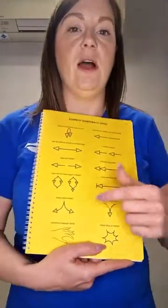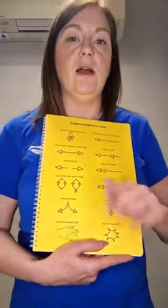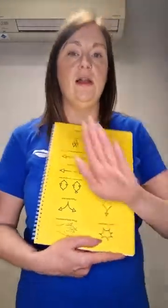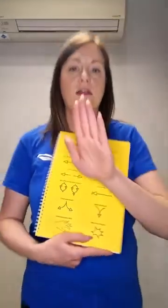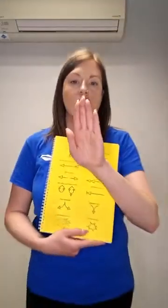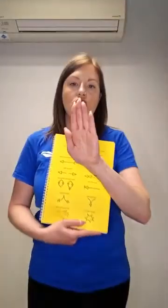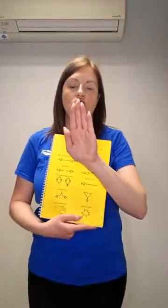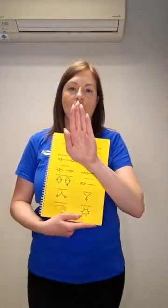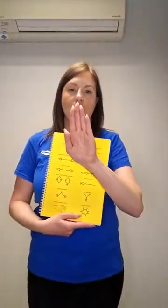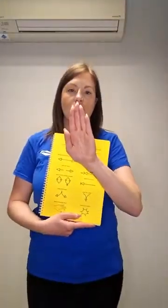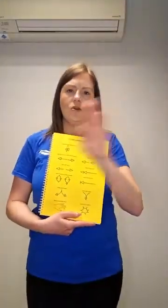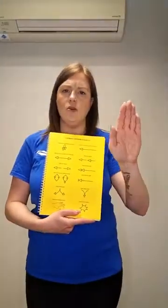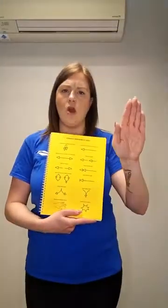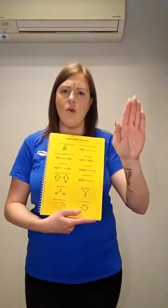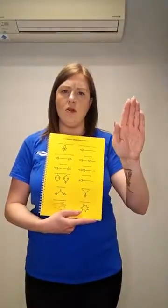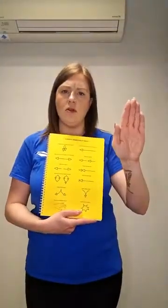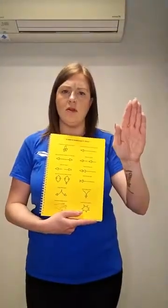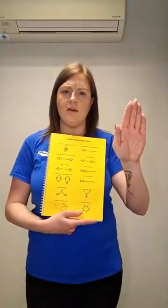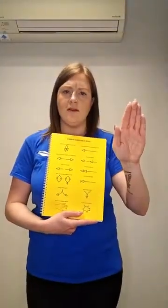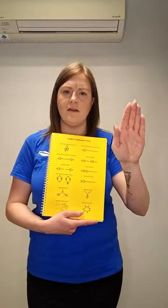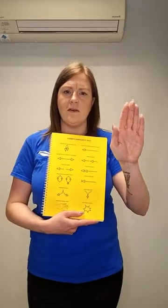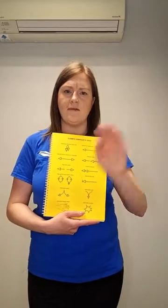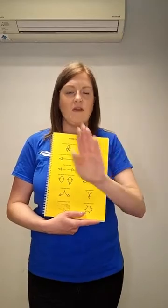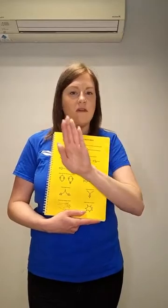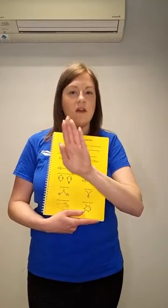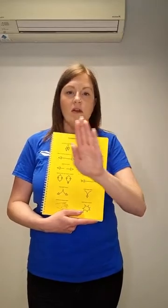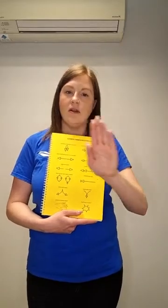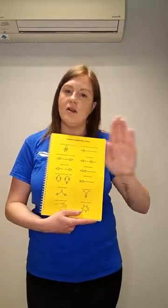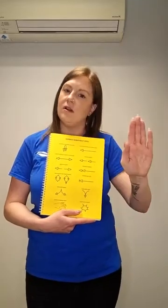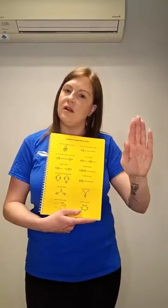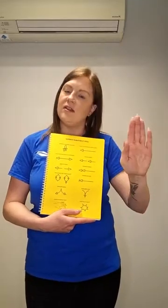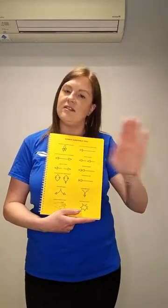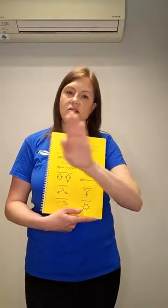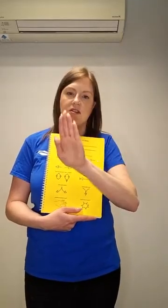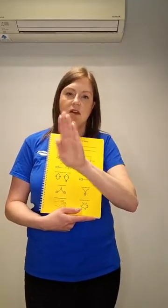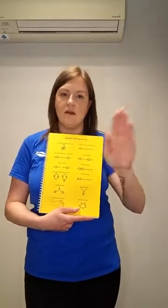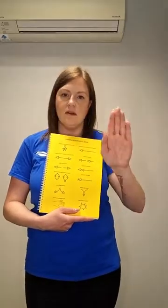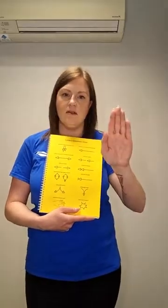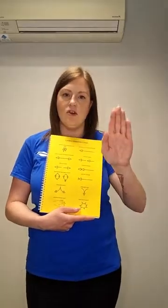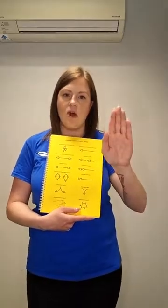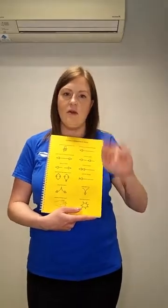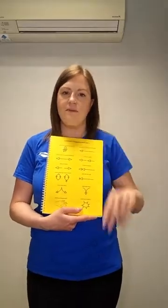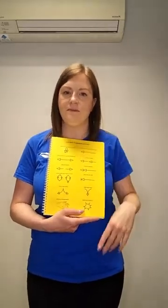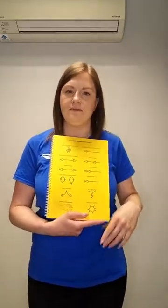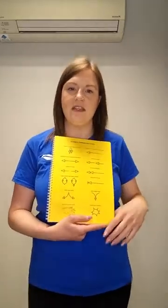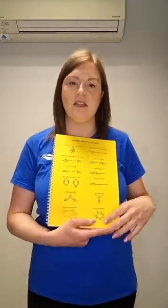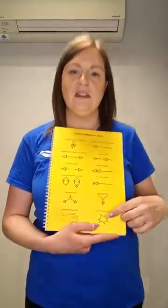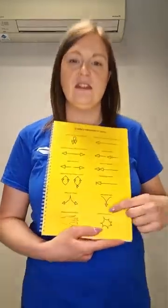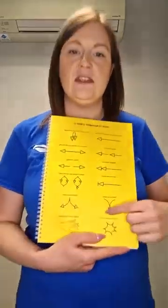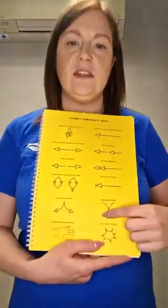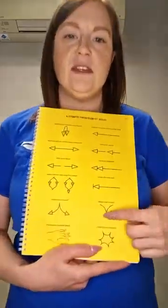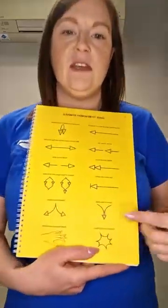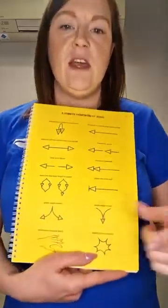a sharp no, rather than like this. You need to no. We